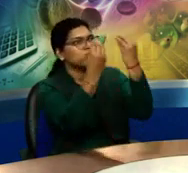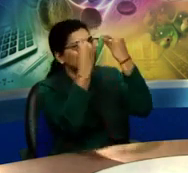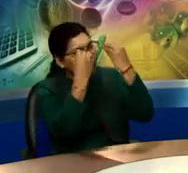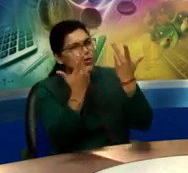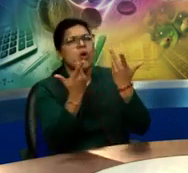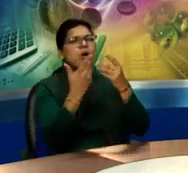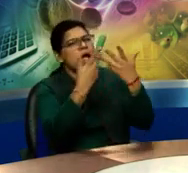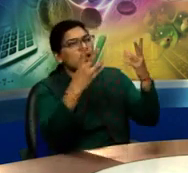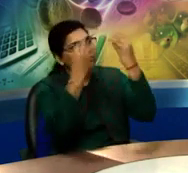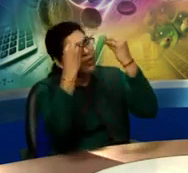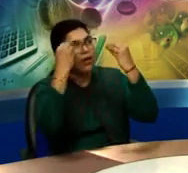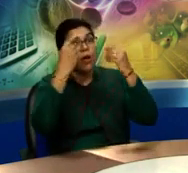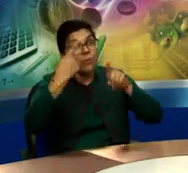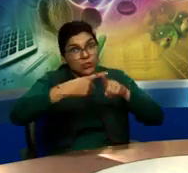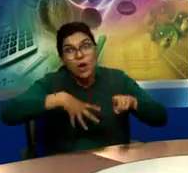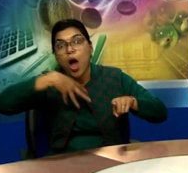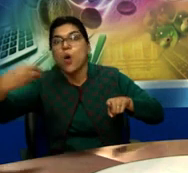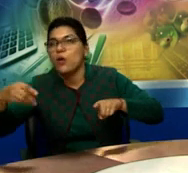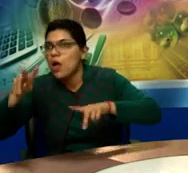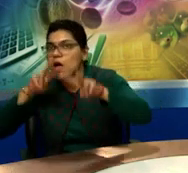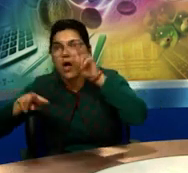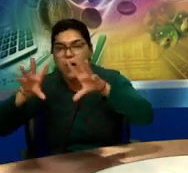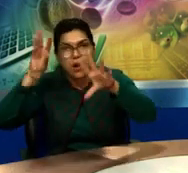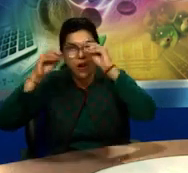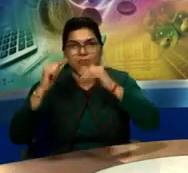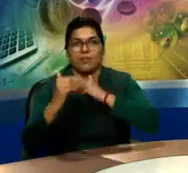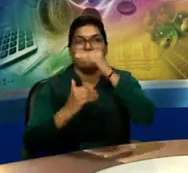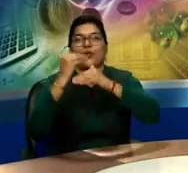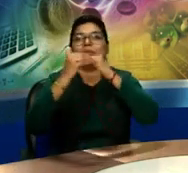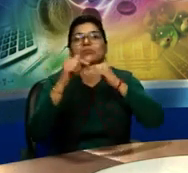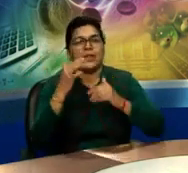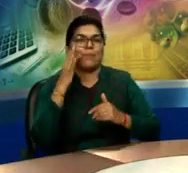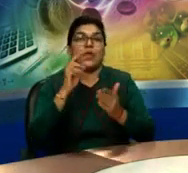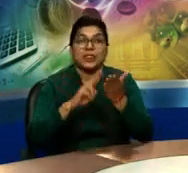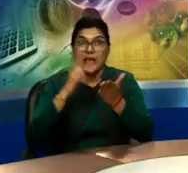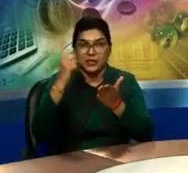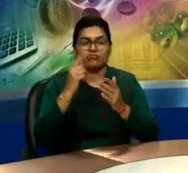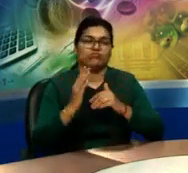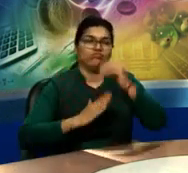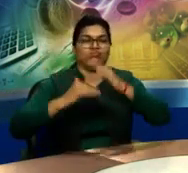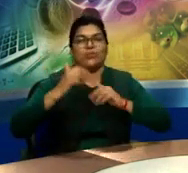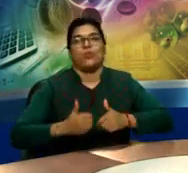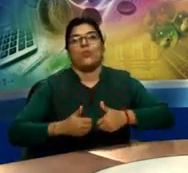will lead to a developed country. So this is very important for a good nation